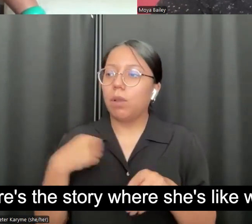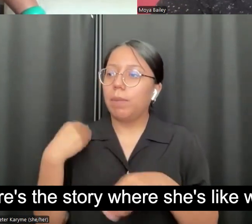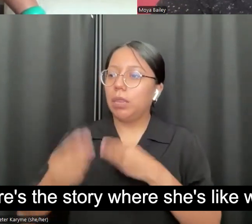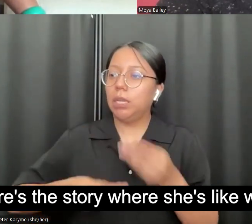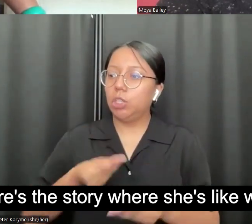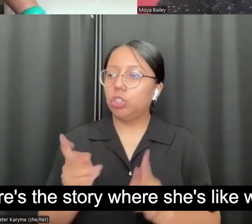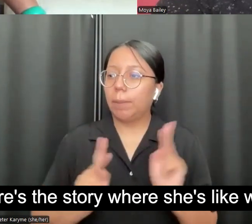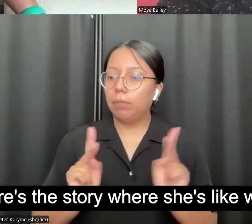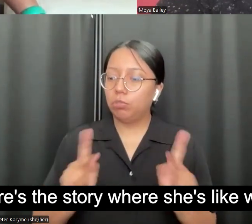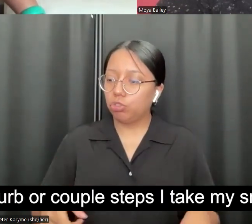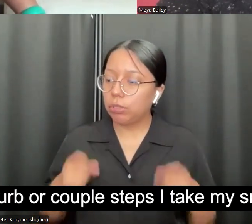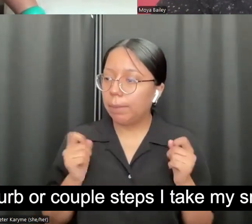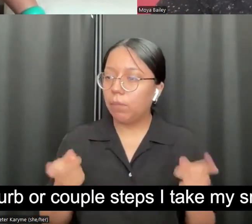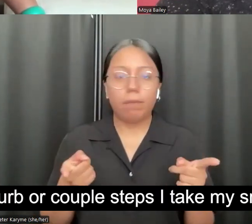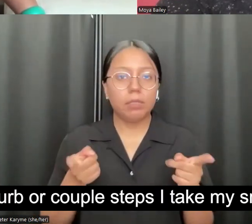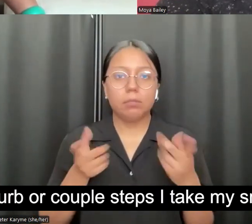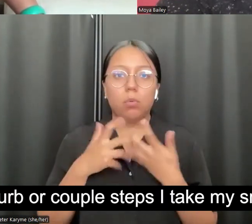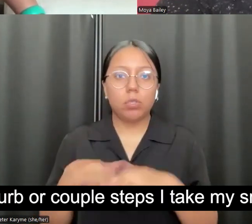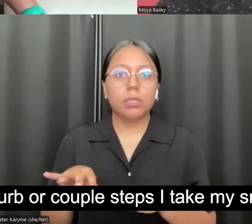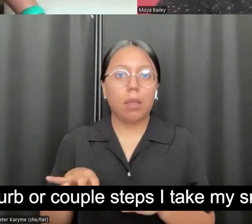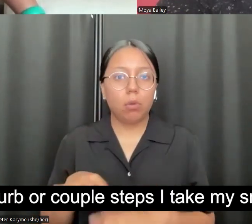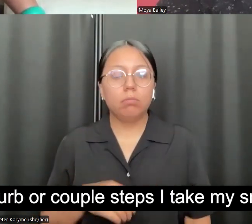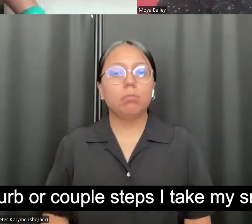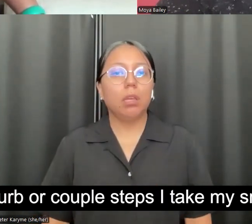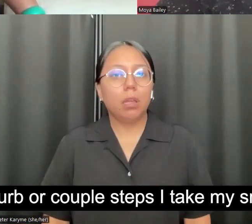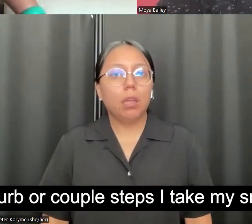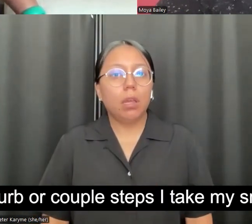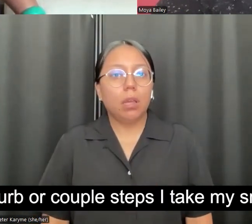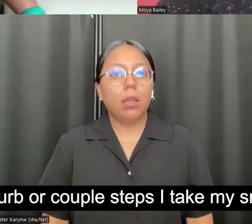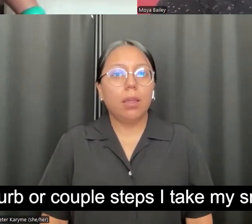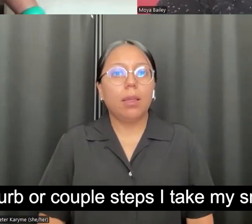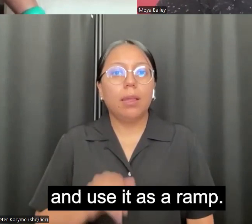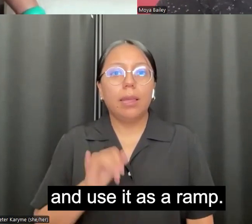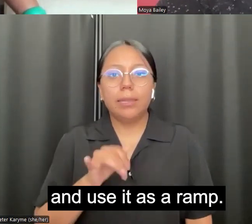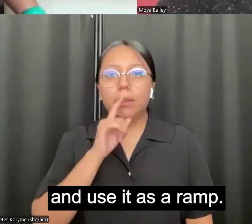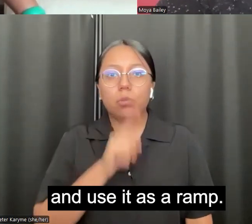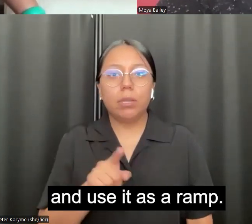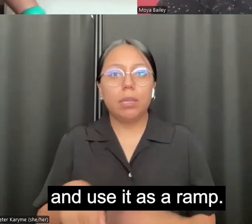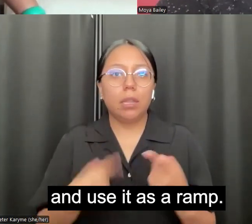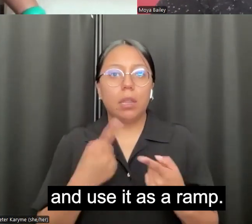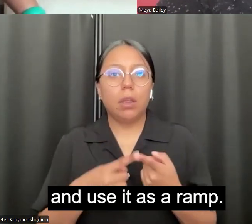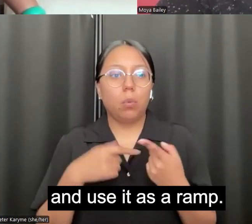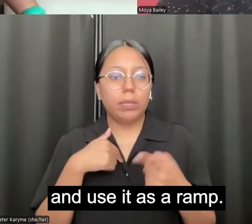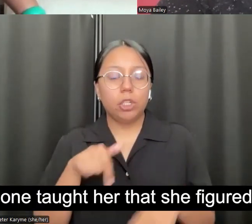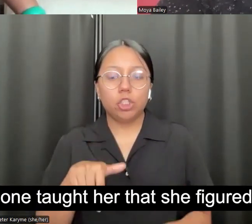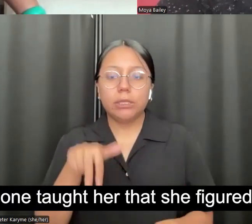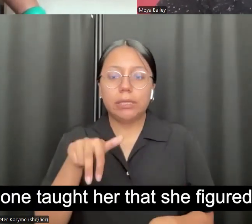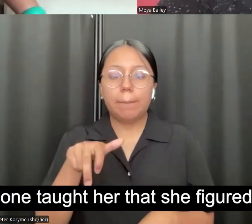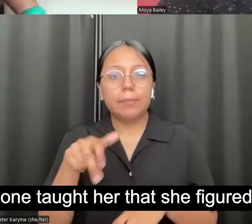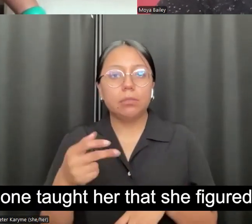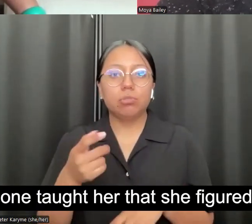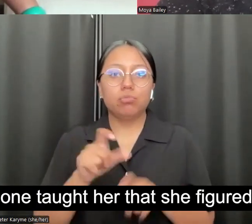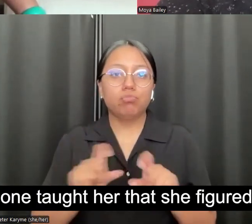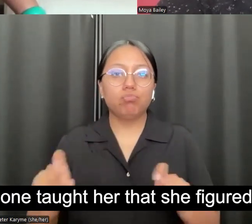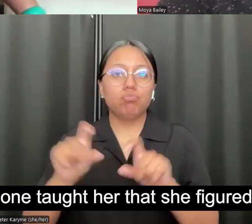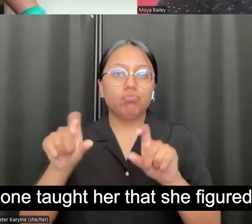where she's like, yeah, when there's like a little curb or a couple steps, I take my sneakers off and I use that as a ramp and I just roll over it. No one taught her